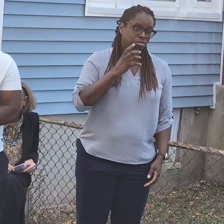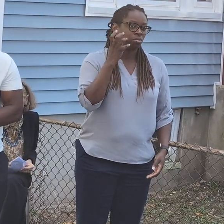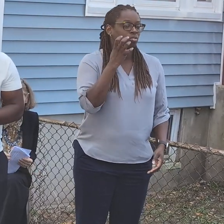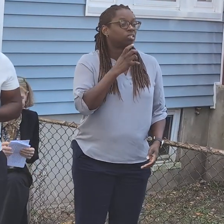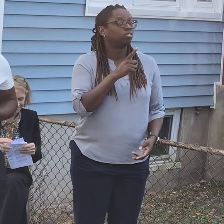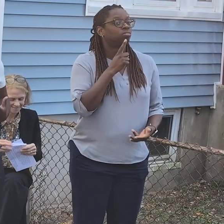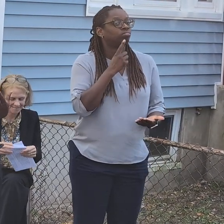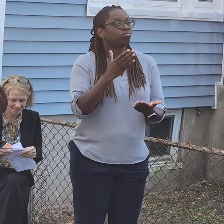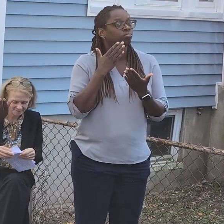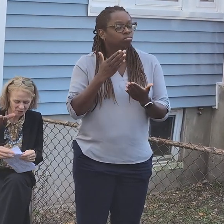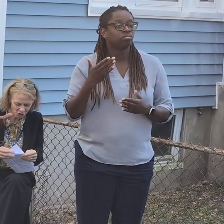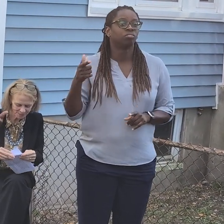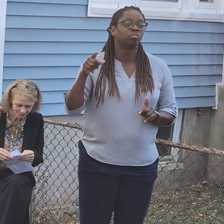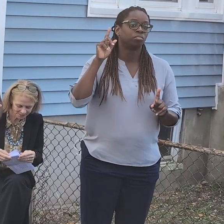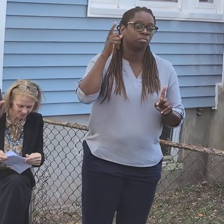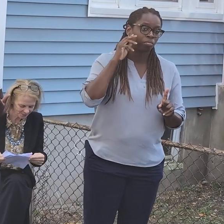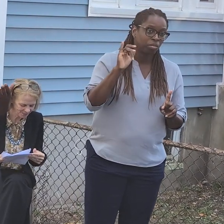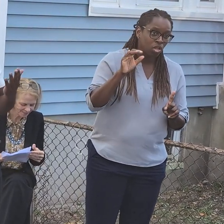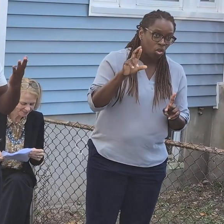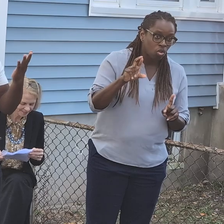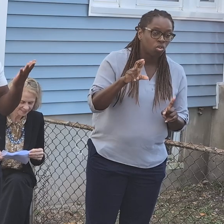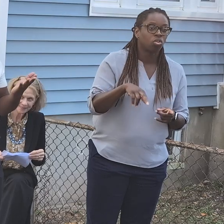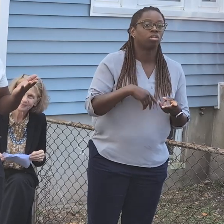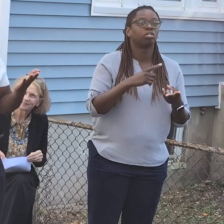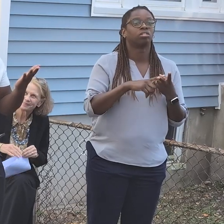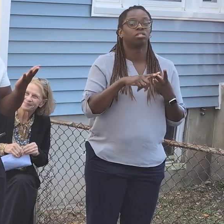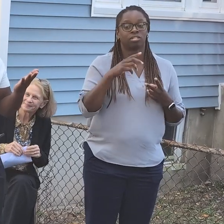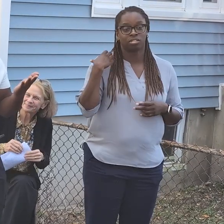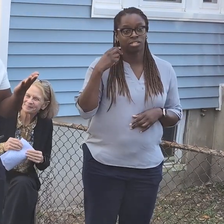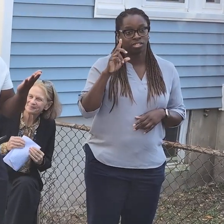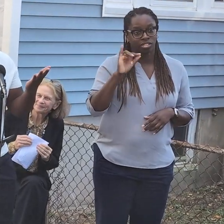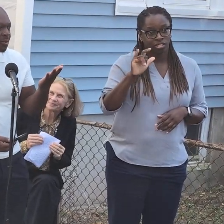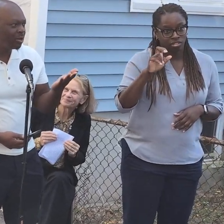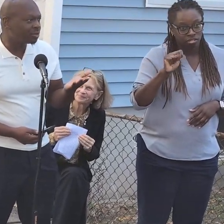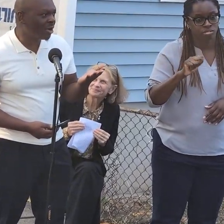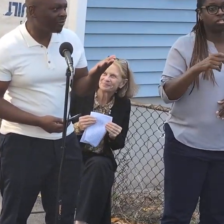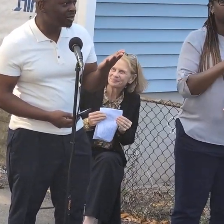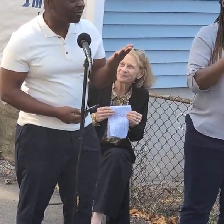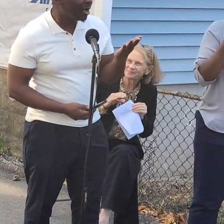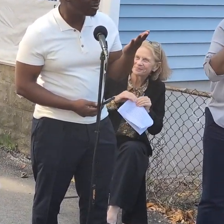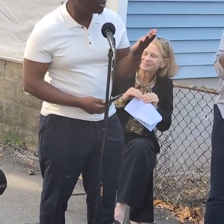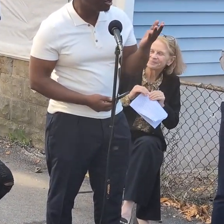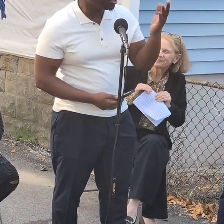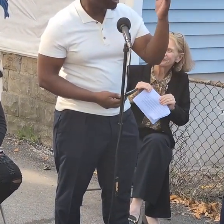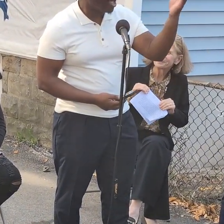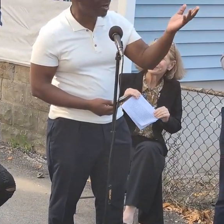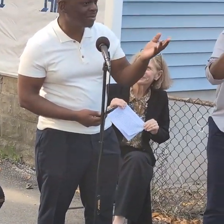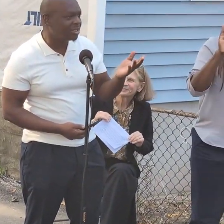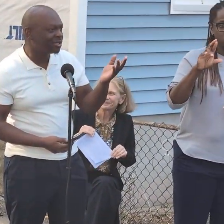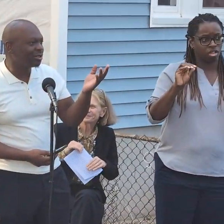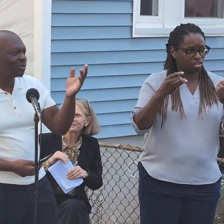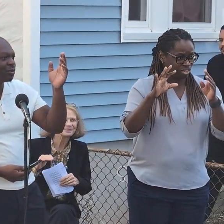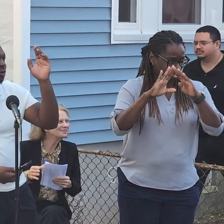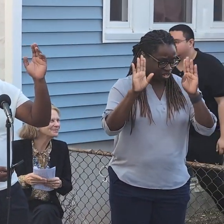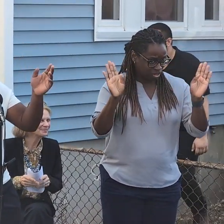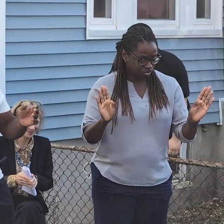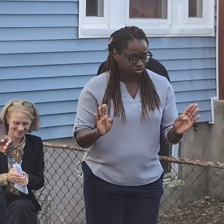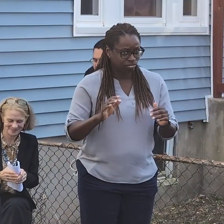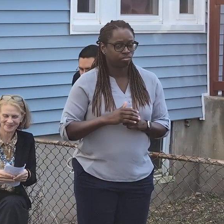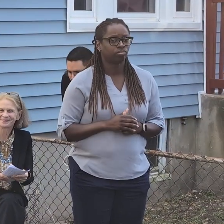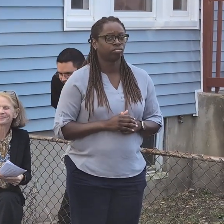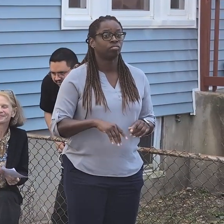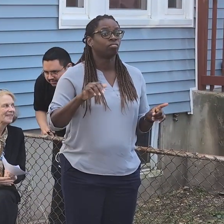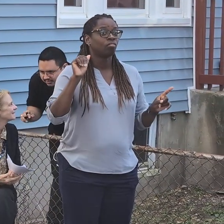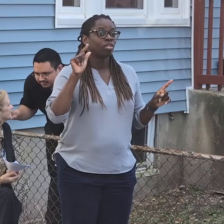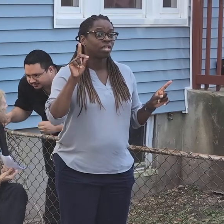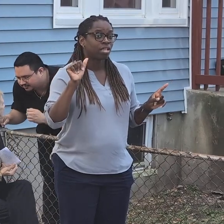that you do. Thank you, Chief Dillon. Thank you, the folks at the Mayor's Office of Housing. Adam, I see you. Chris,